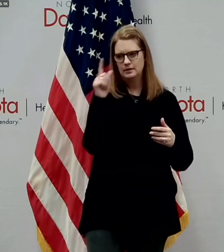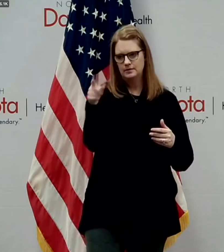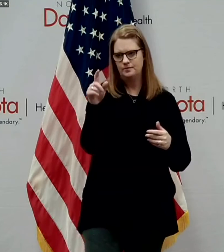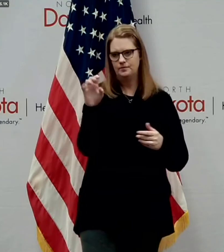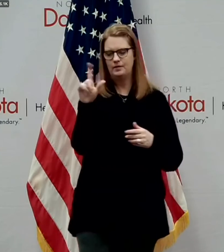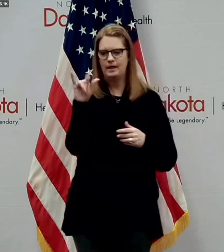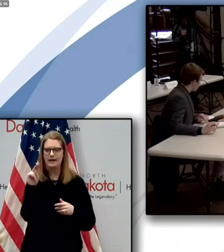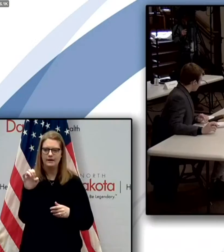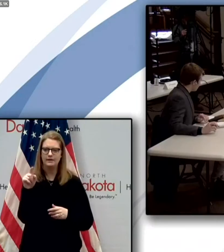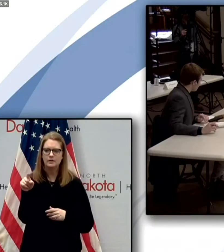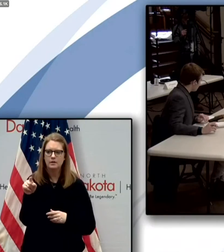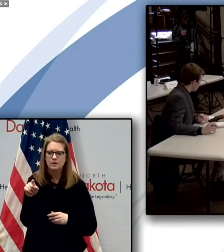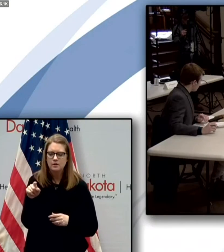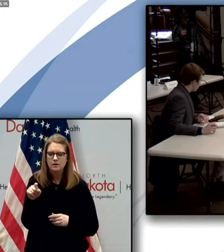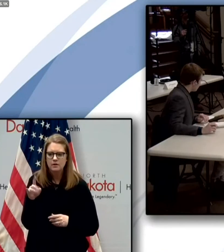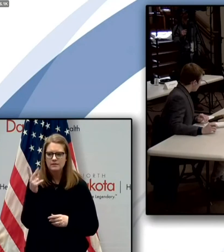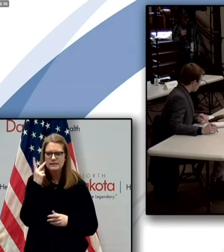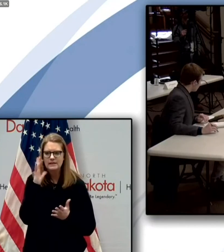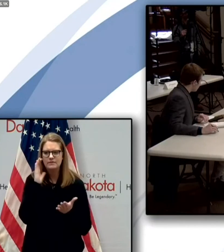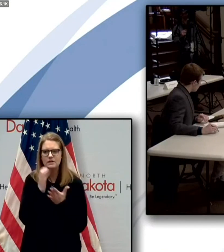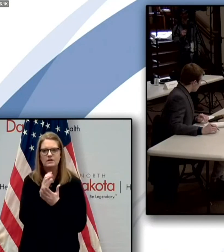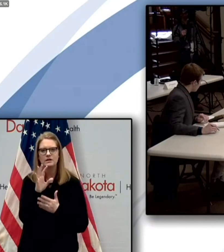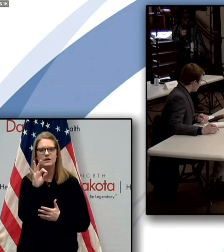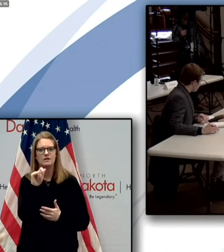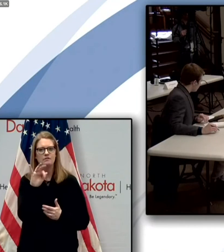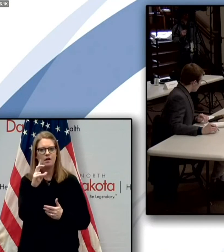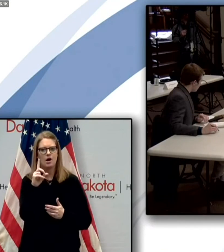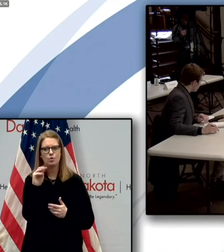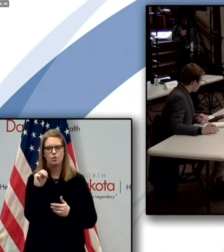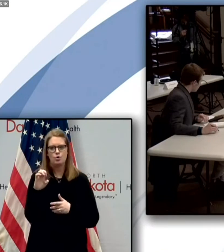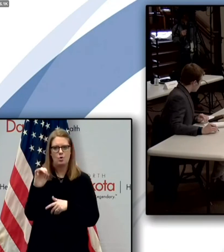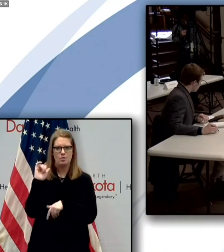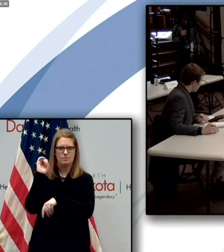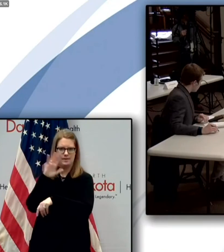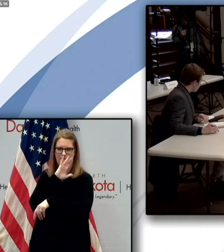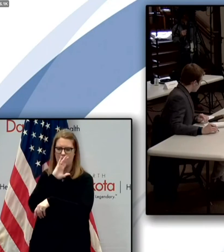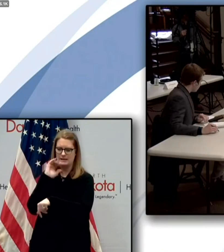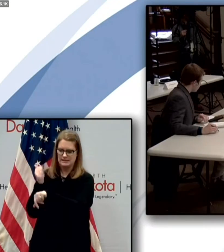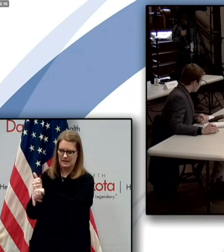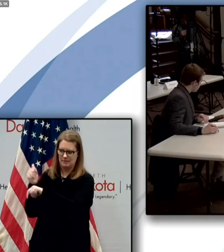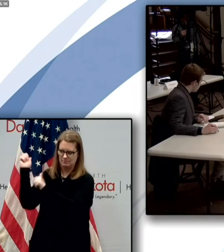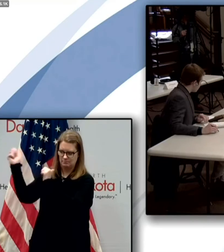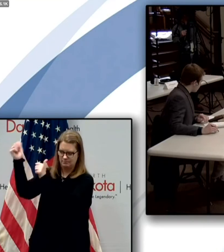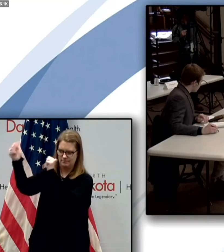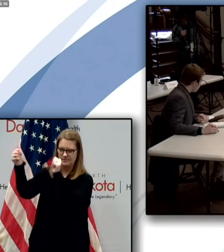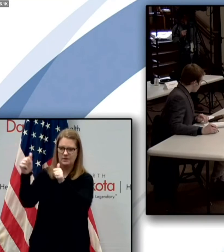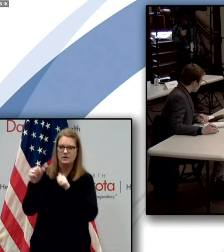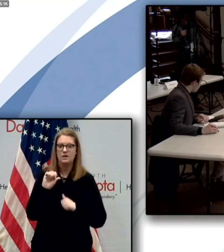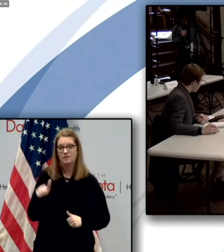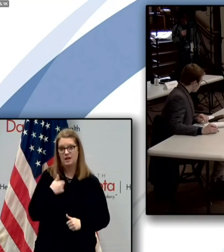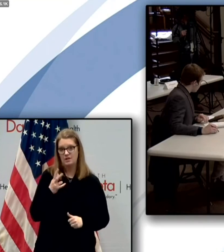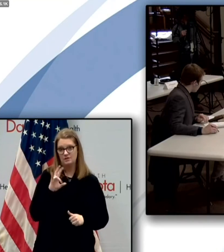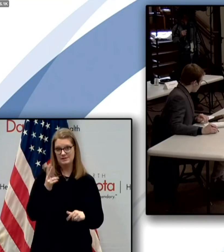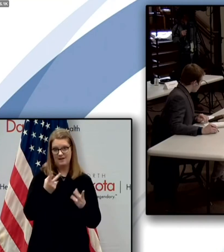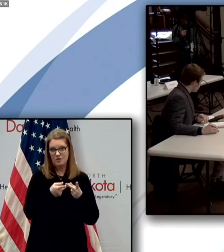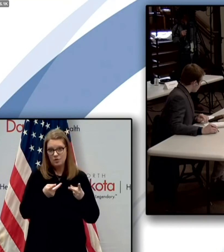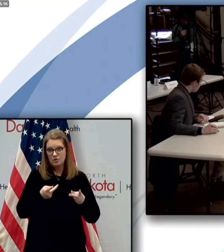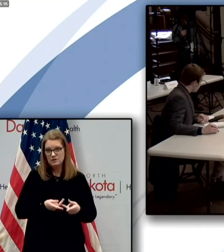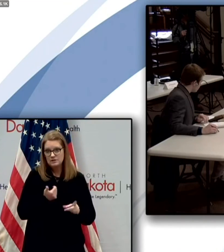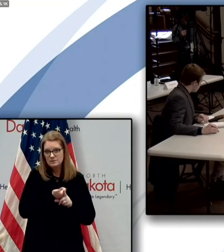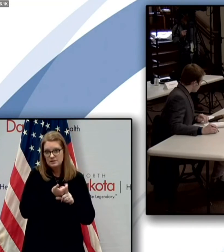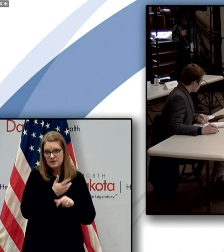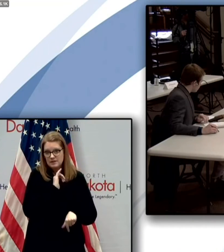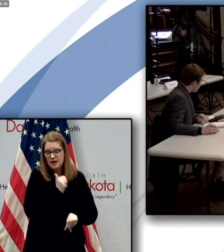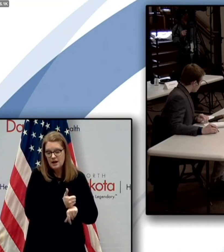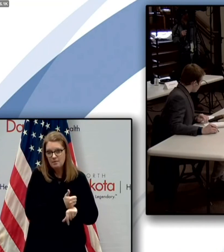Yes? I've seen that photo of the Fargo Dome with beds in it circulating around. Are the other 7 locations also set up right now,